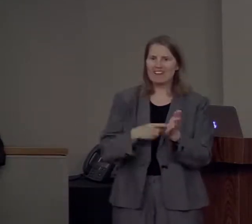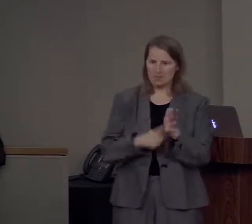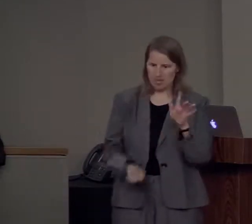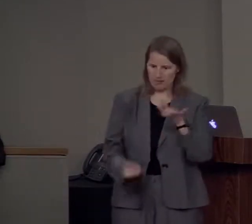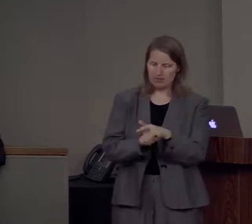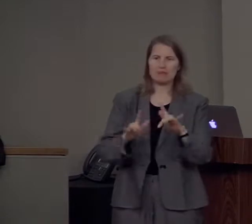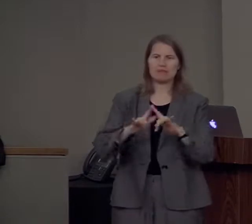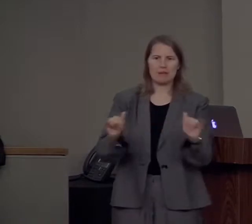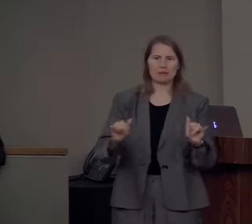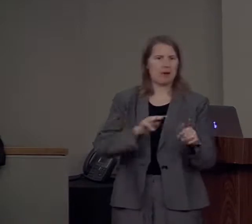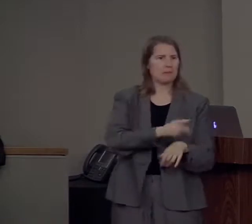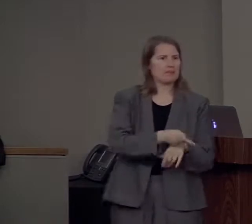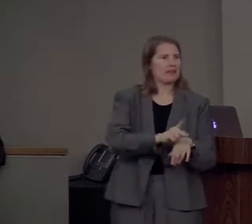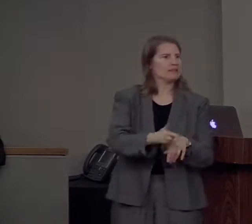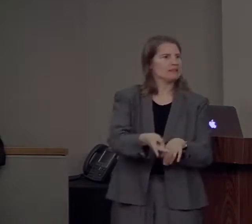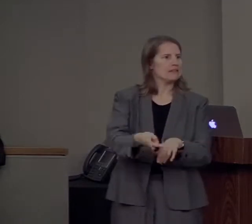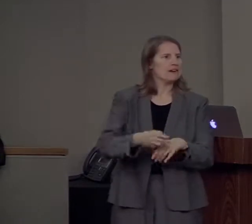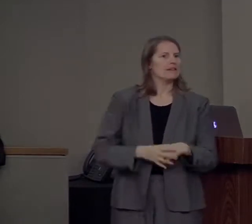dyslexia.